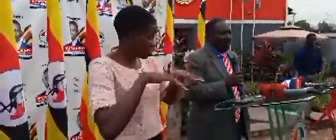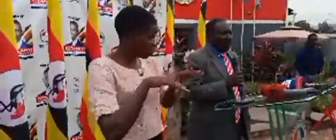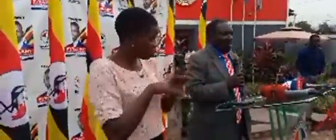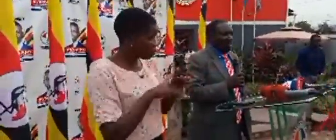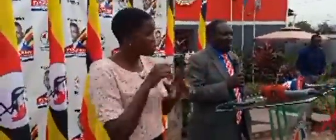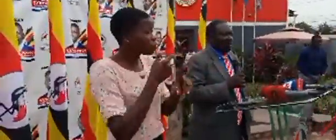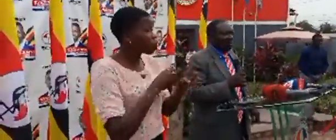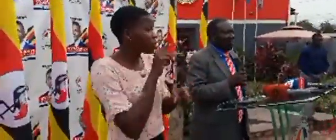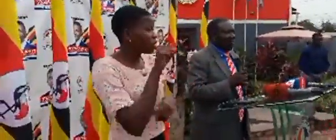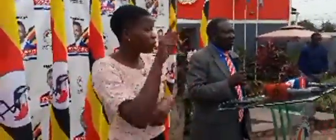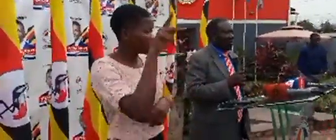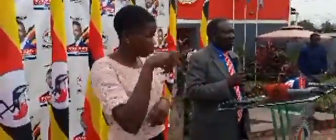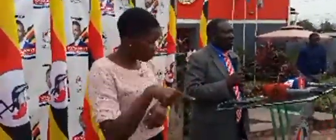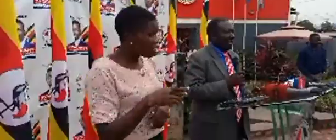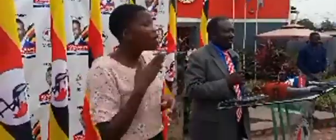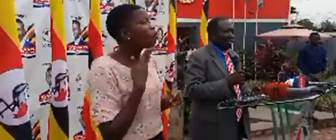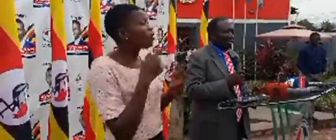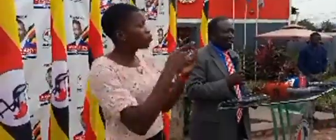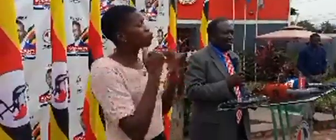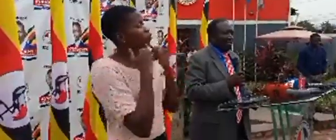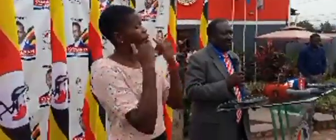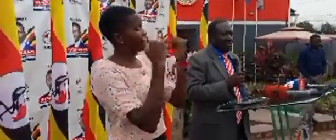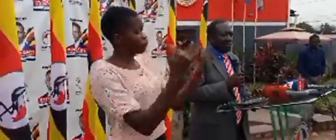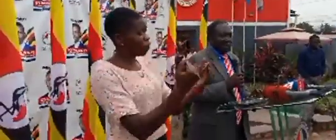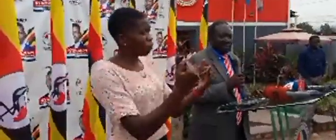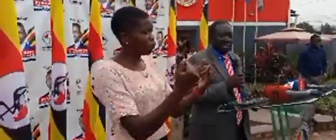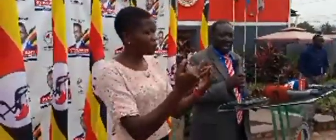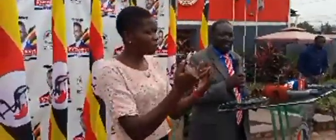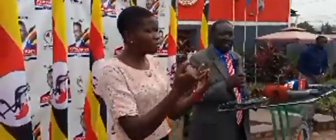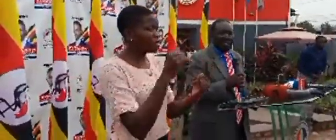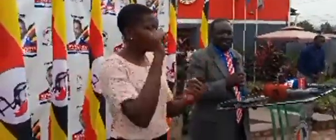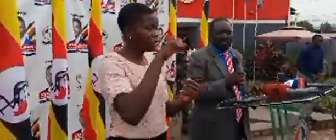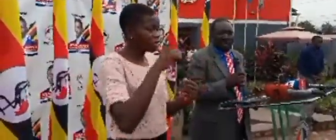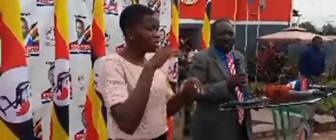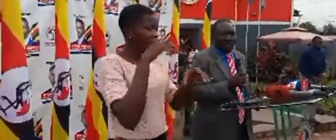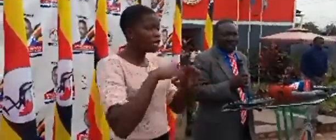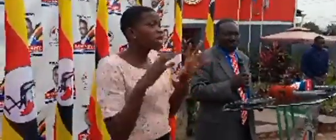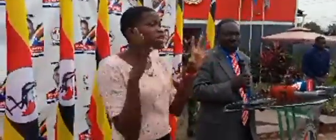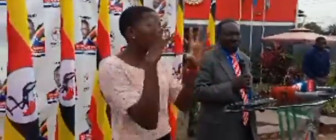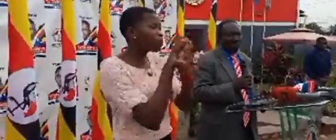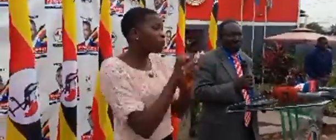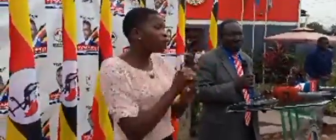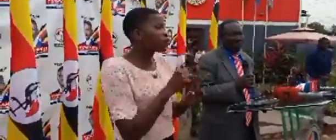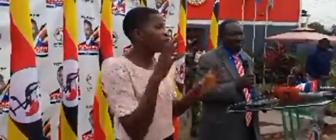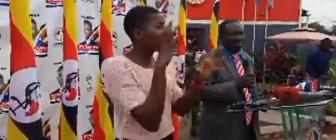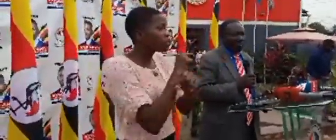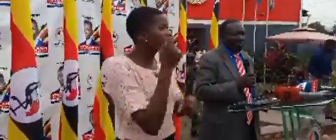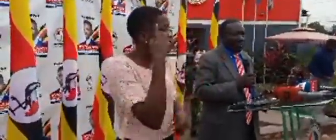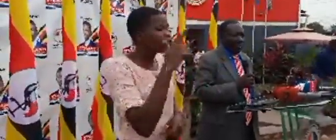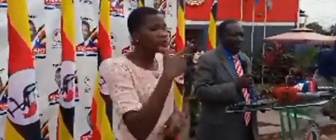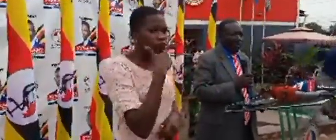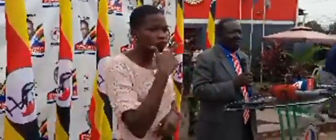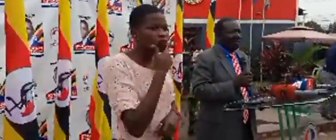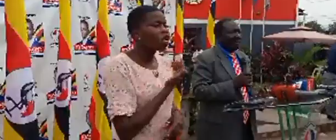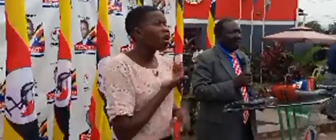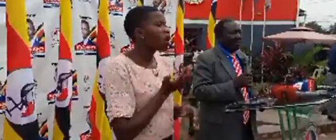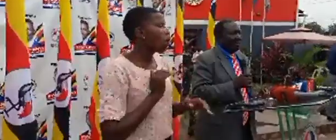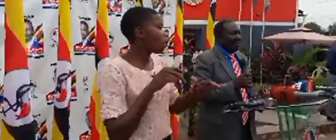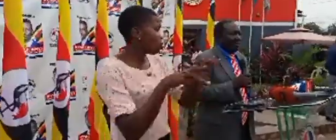and allow me inform you that it was in the absence of our principal, who is